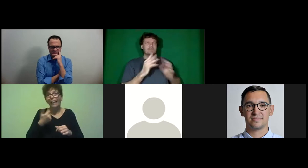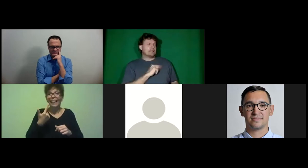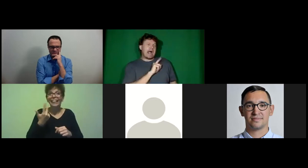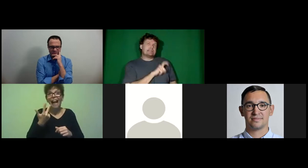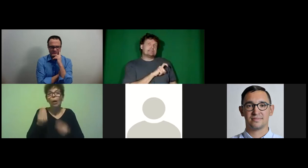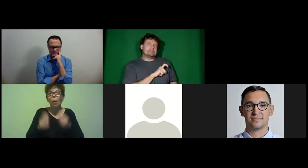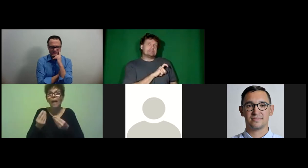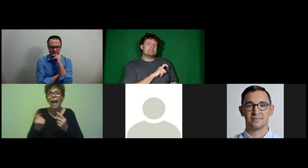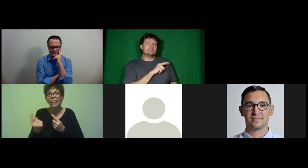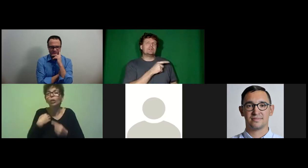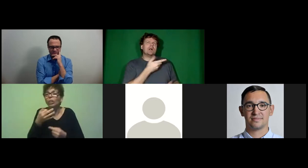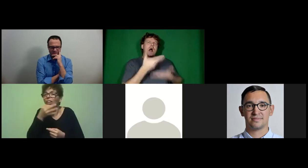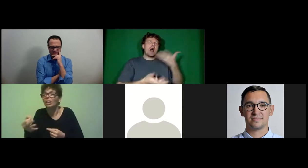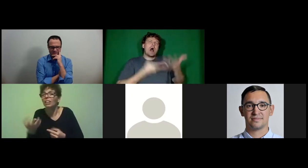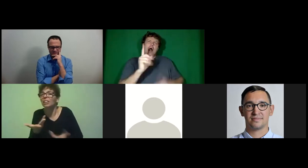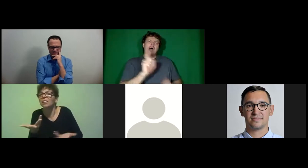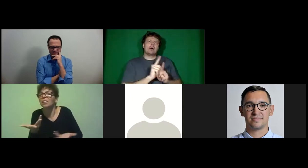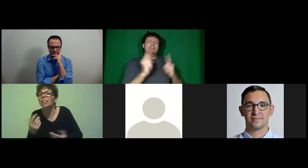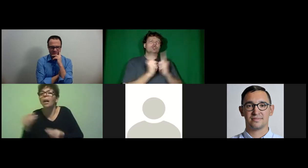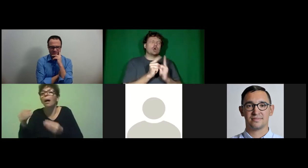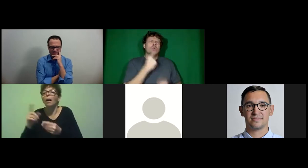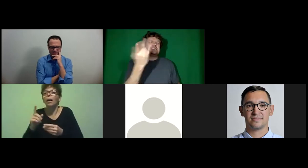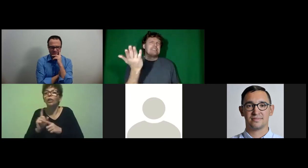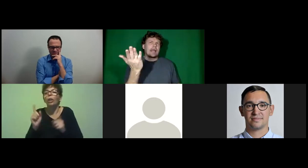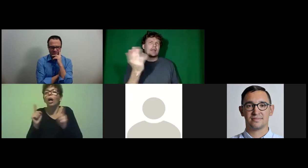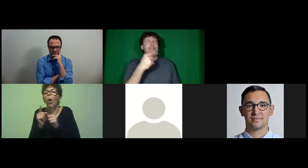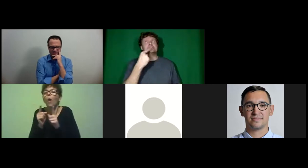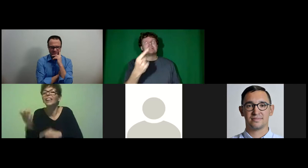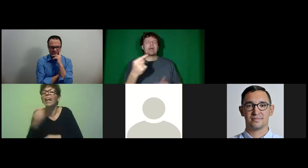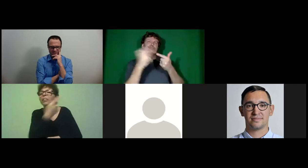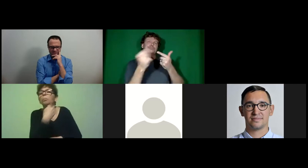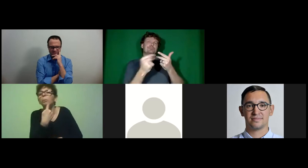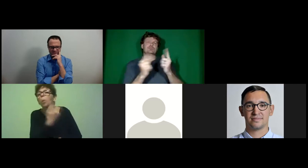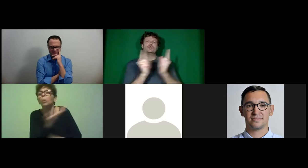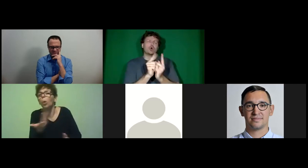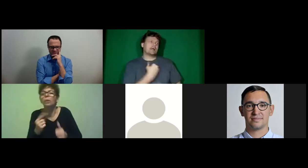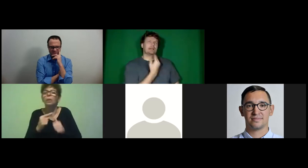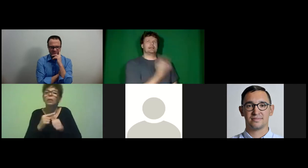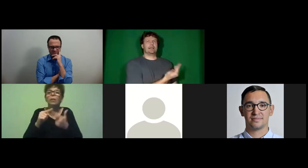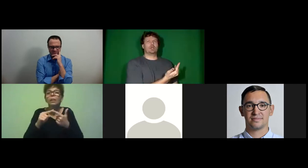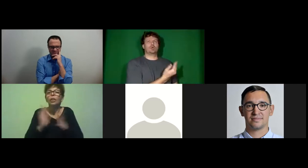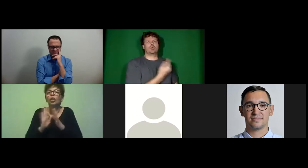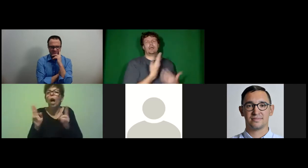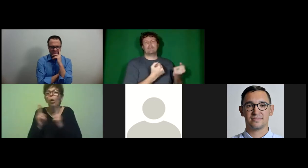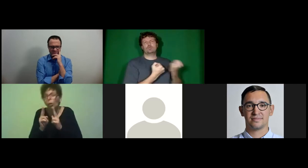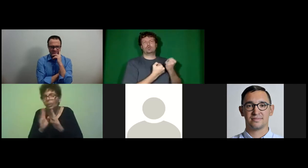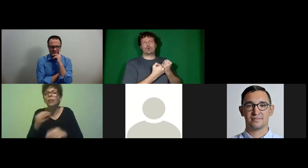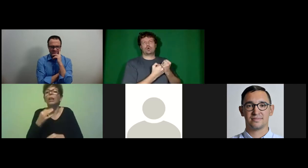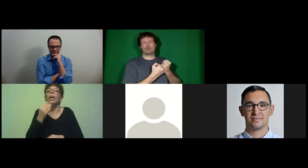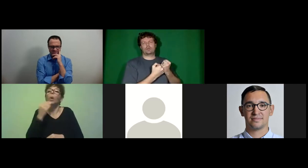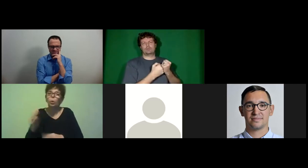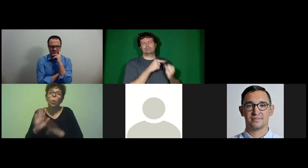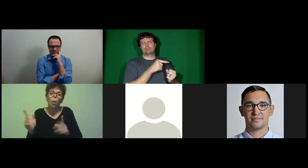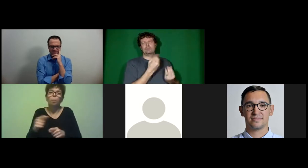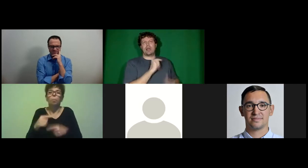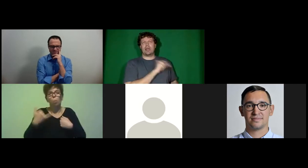But there's times that I would ask one or two players to share what did he say. And so they would summarize what the